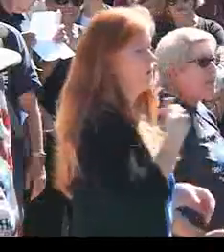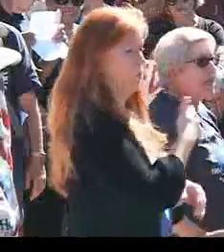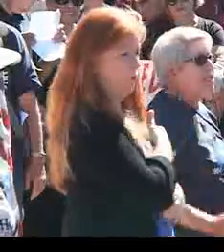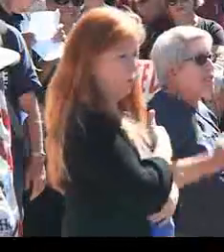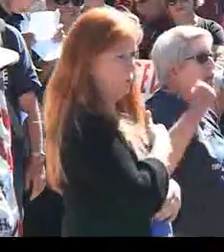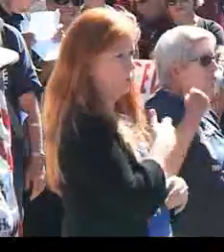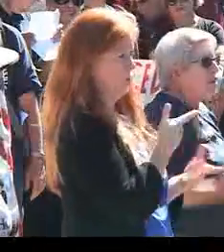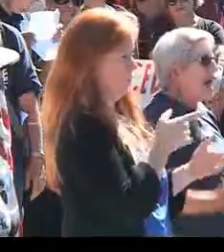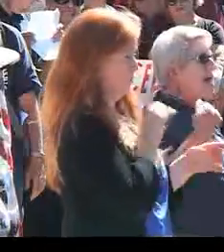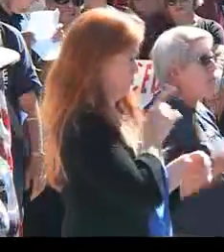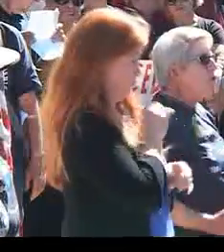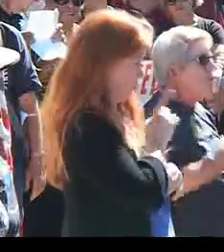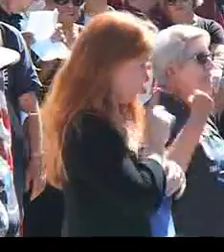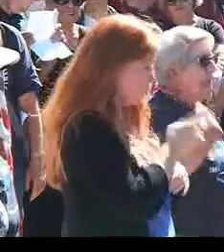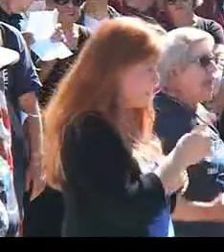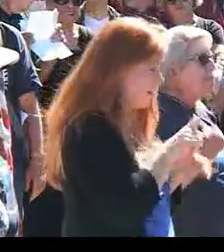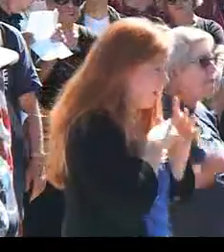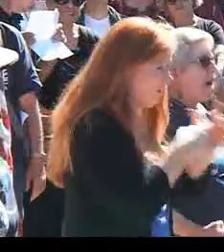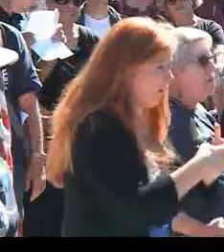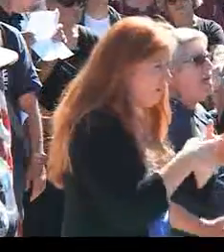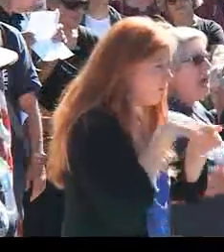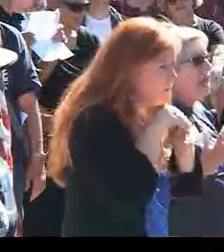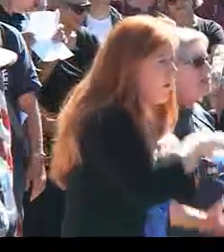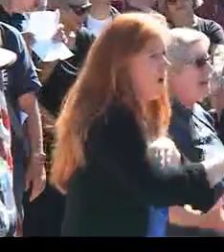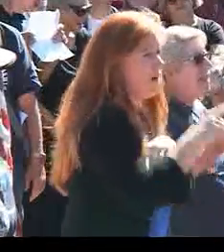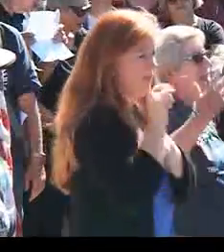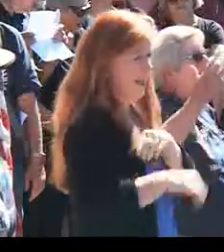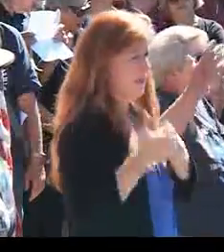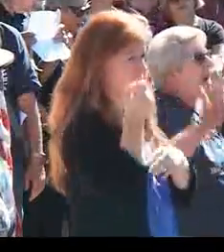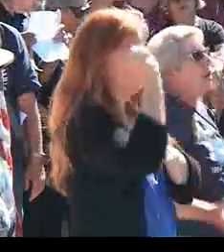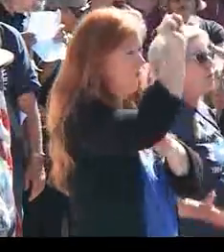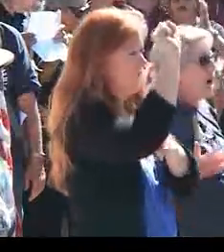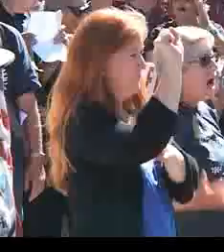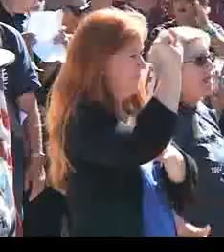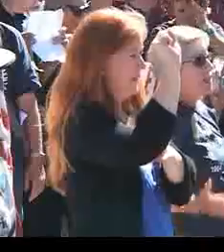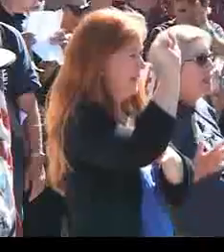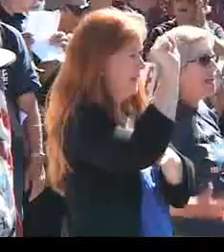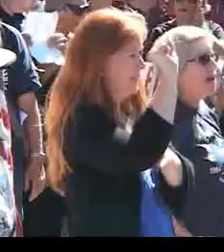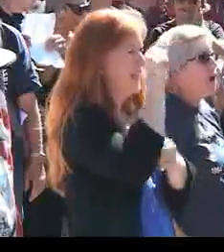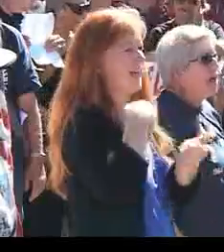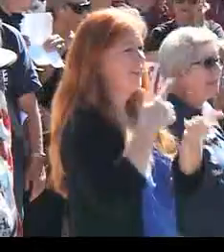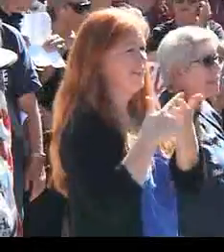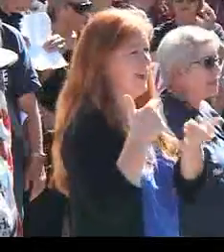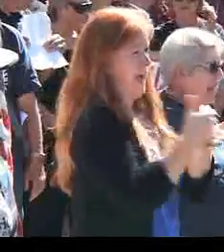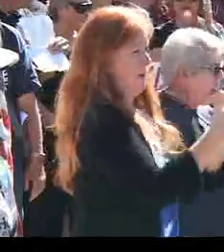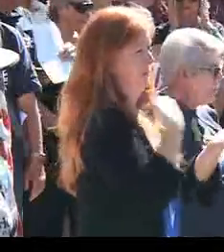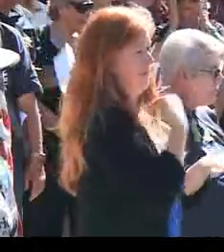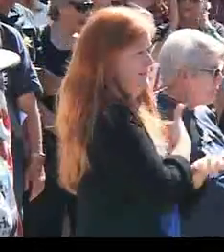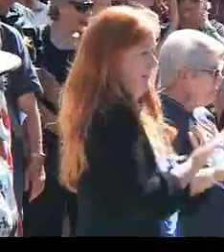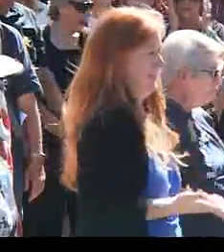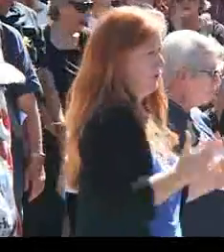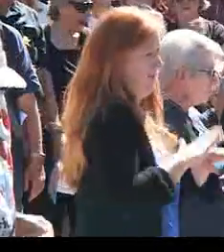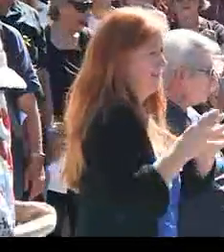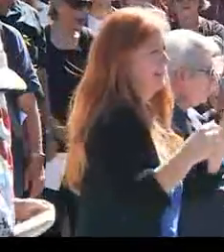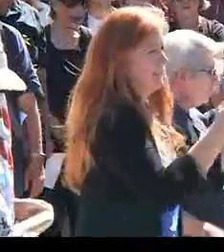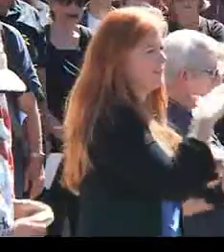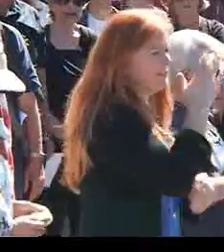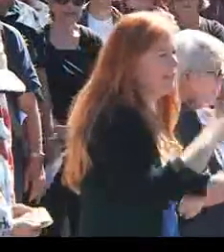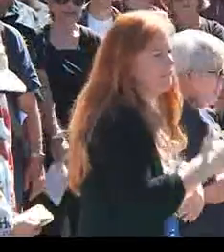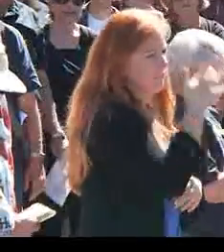real impetus for that movement came from and then helped us here on this campus.